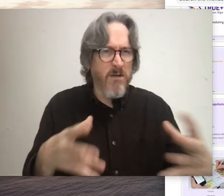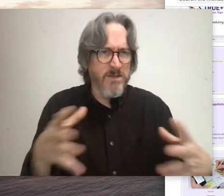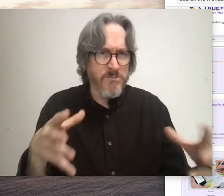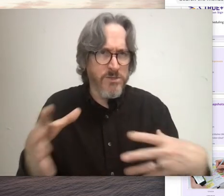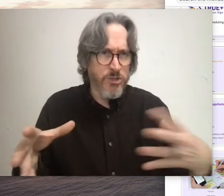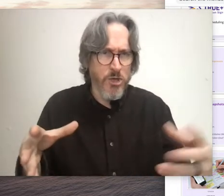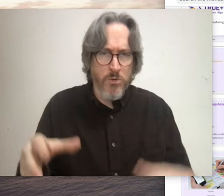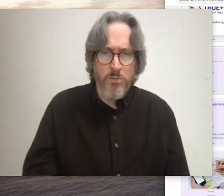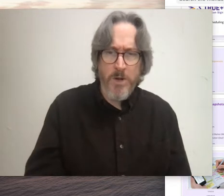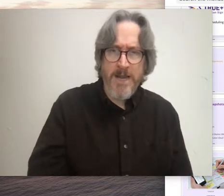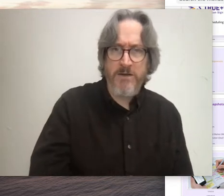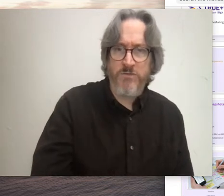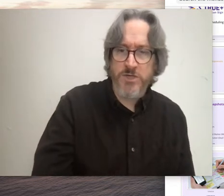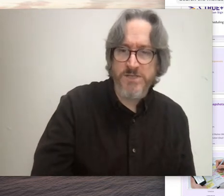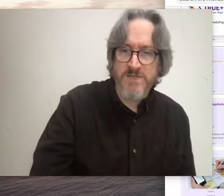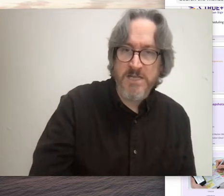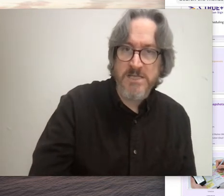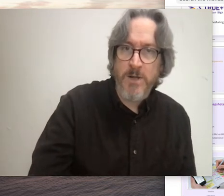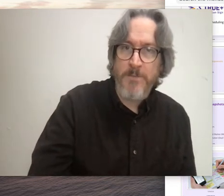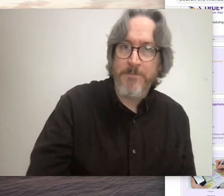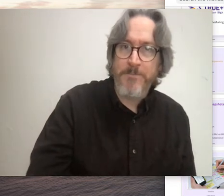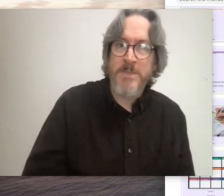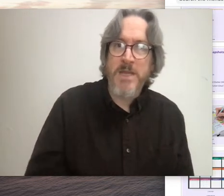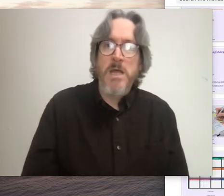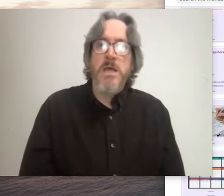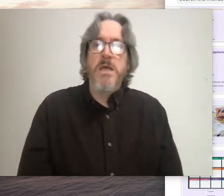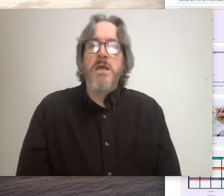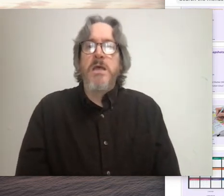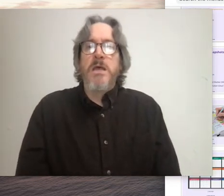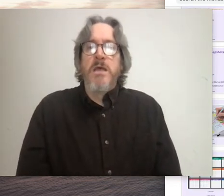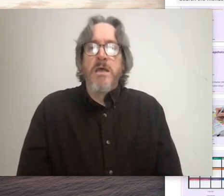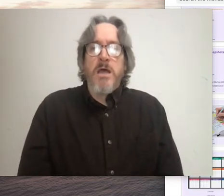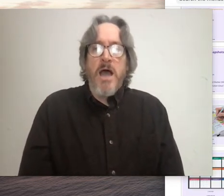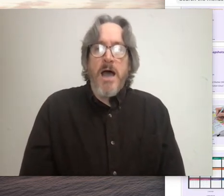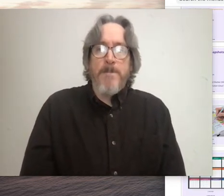I'll oftentimes show one-handed versions of signs as well.